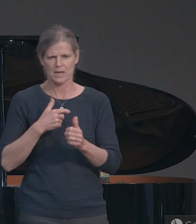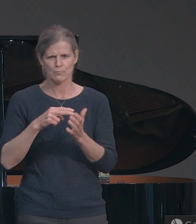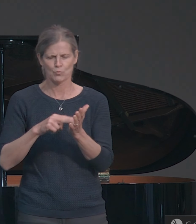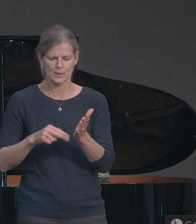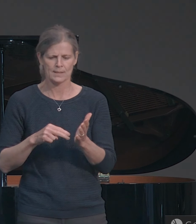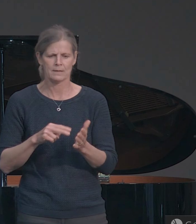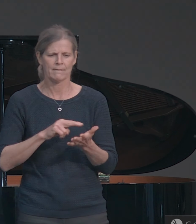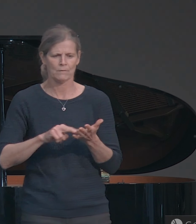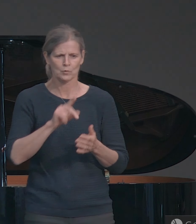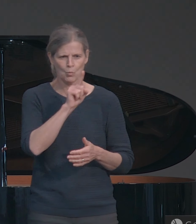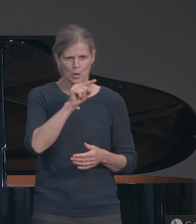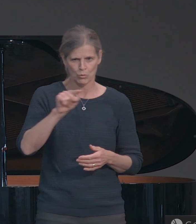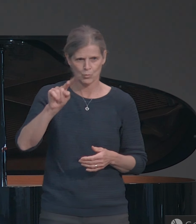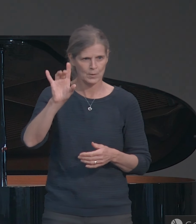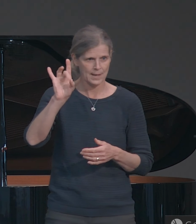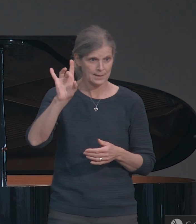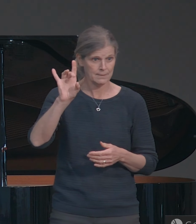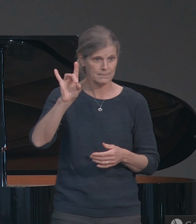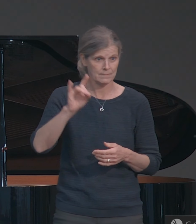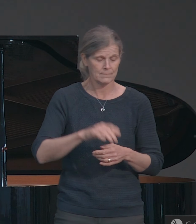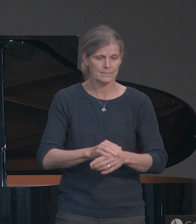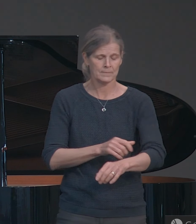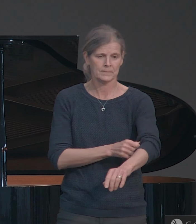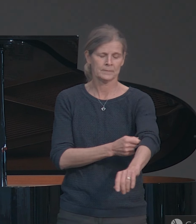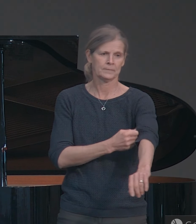read verses 1 through 8.